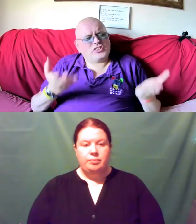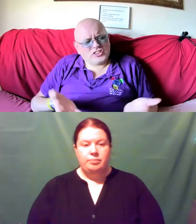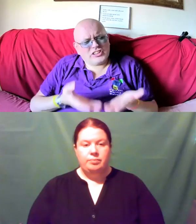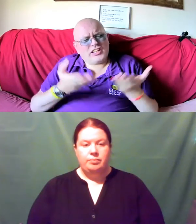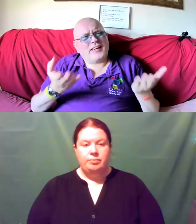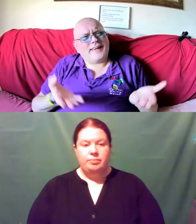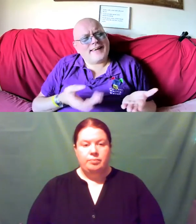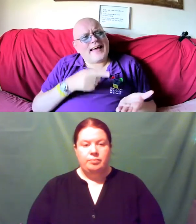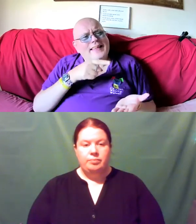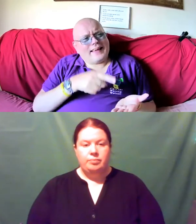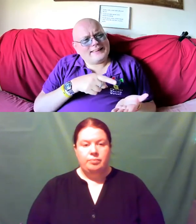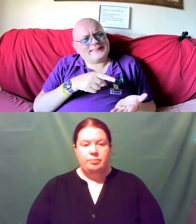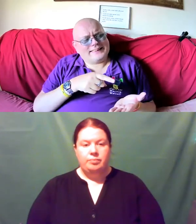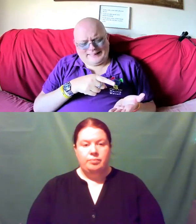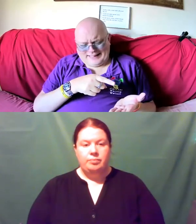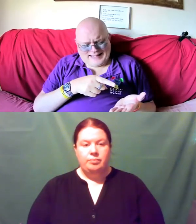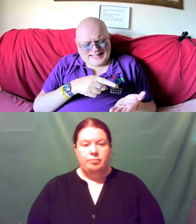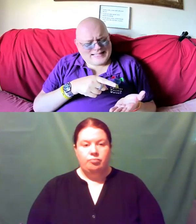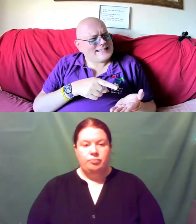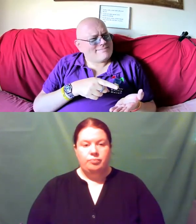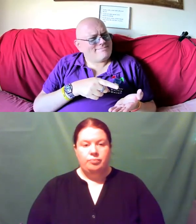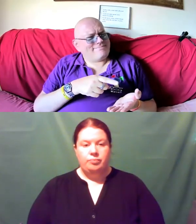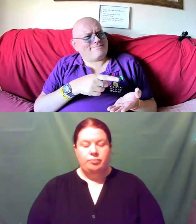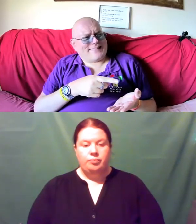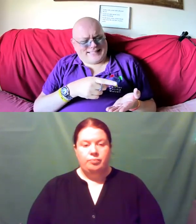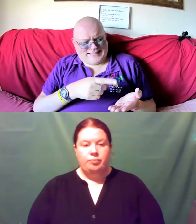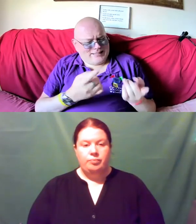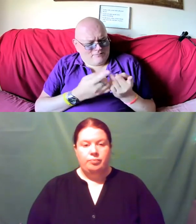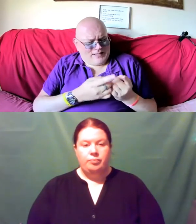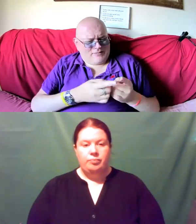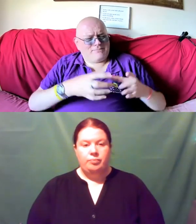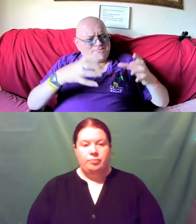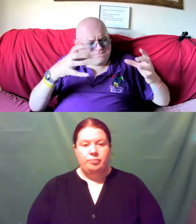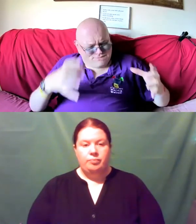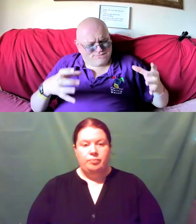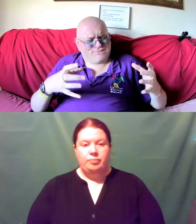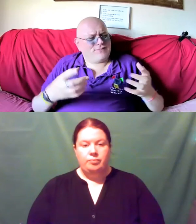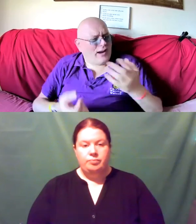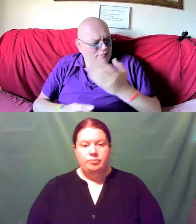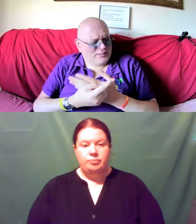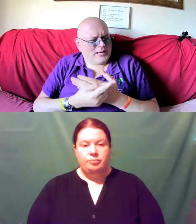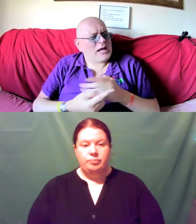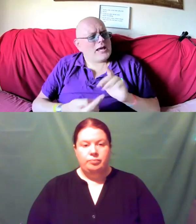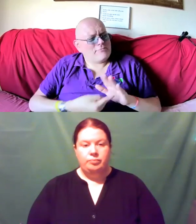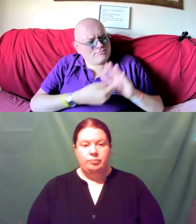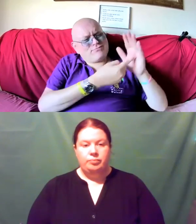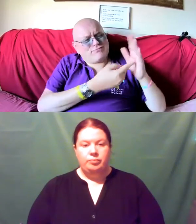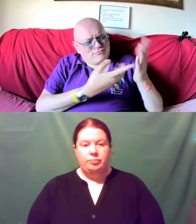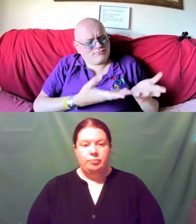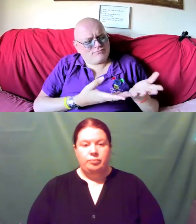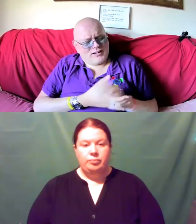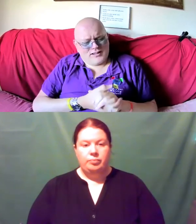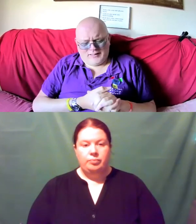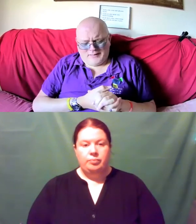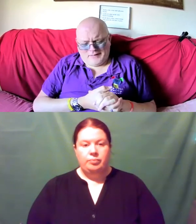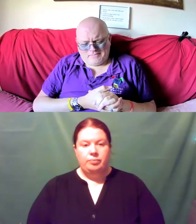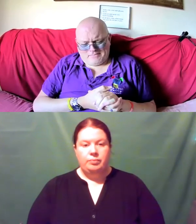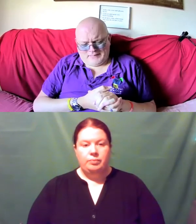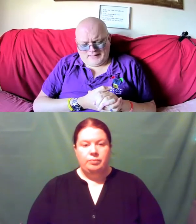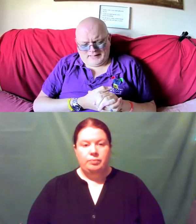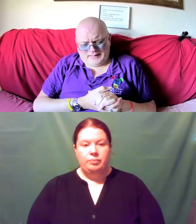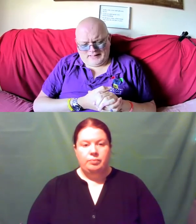maybe this is greater than the sum of its parts, you know, that something is going on here. I certainly believe that it wouldn't have grown in the way